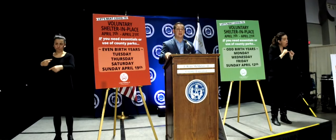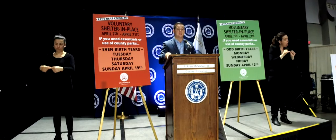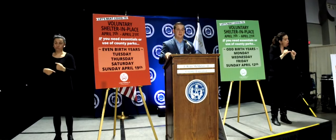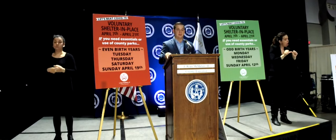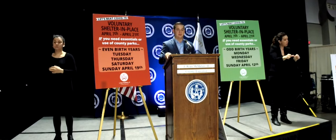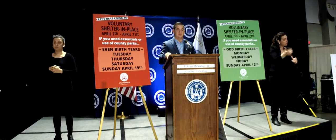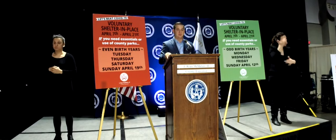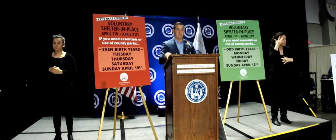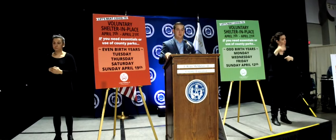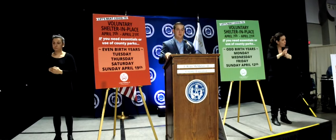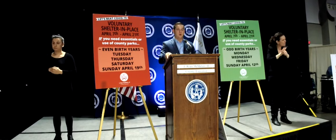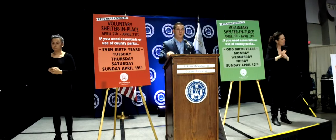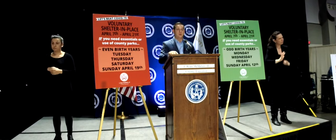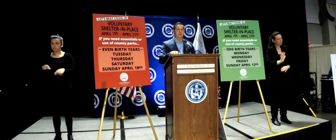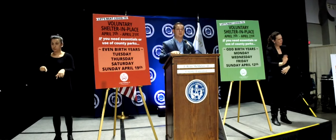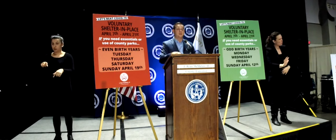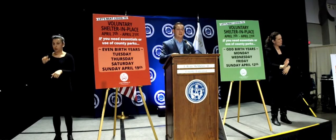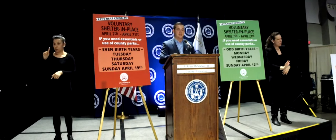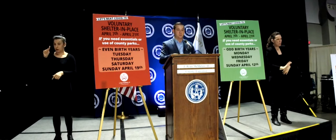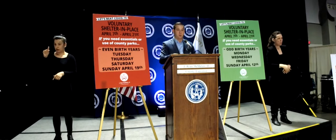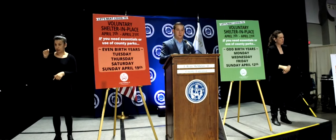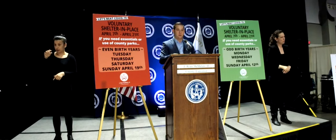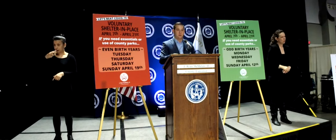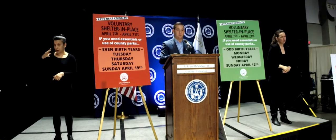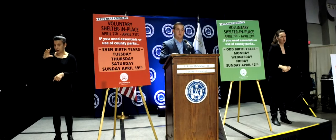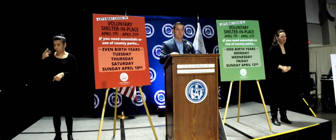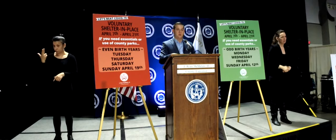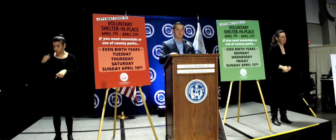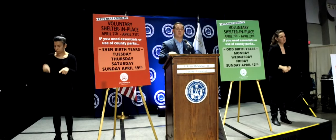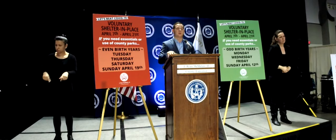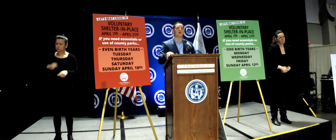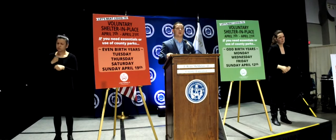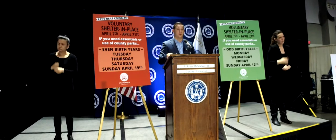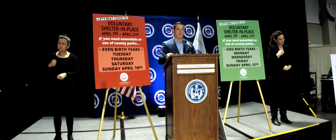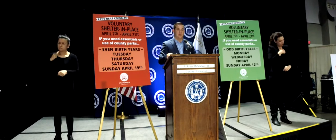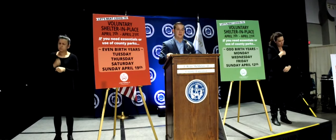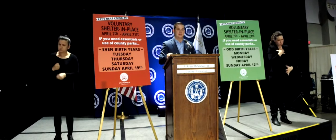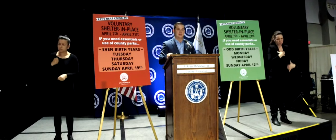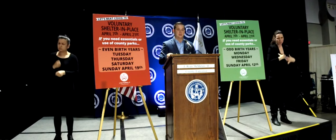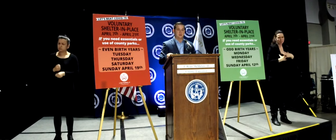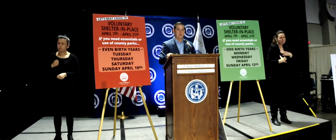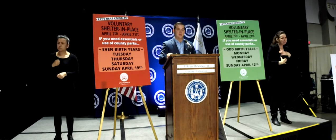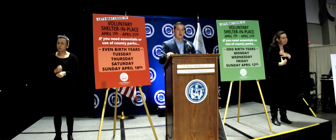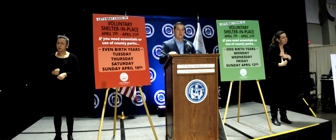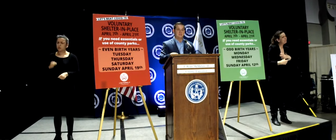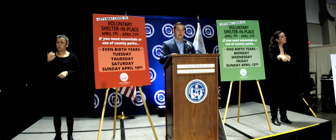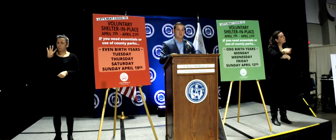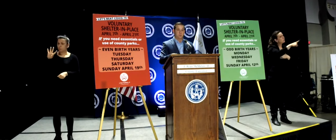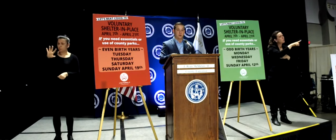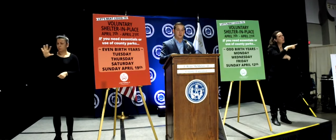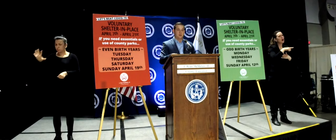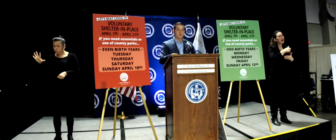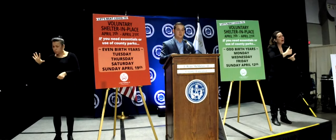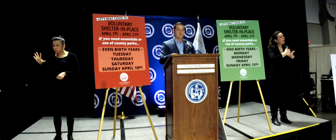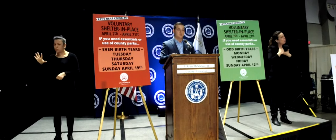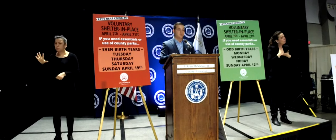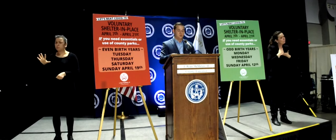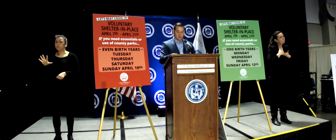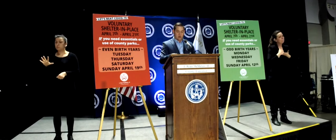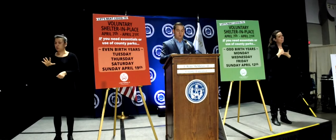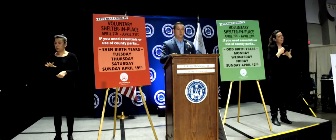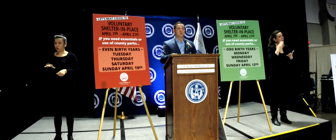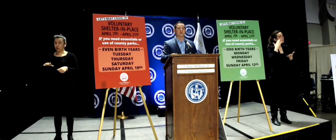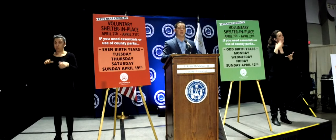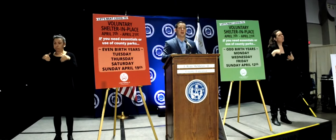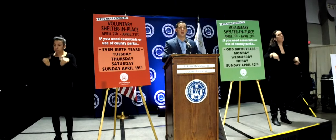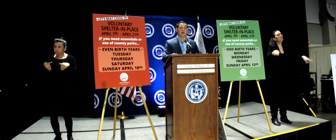straight days on this. We are desperate to deal with something other than COVID-19. I am desperate to